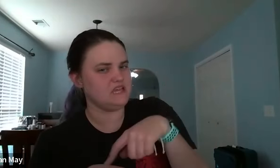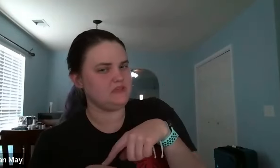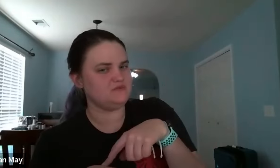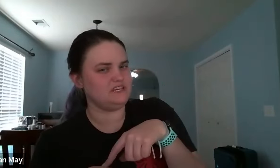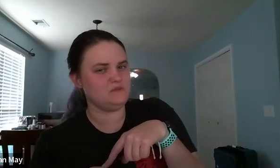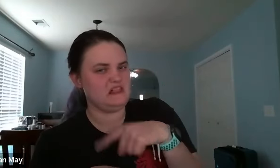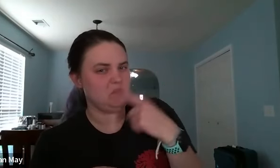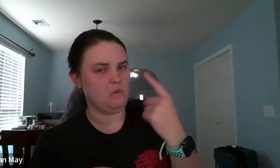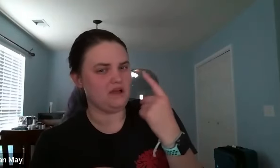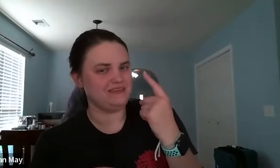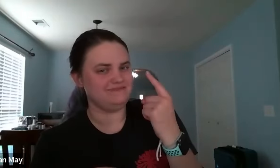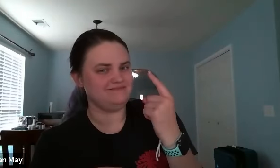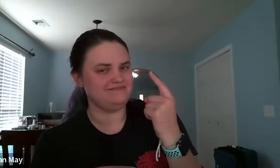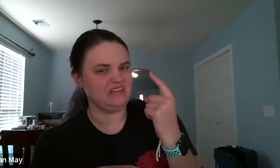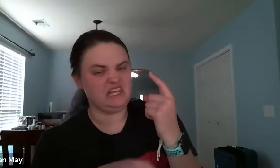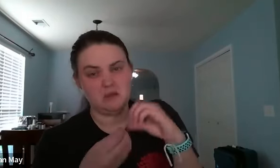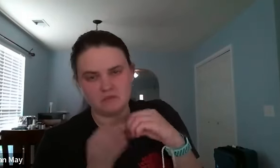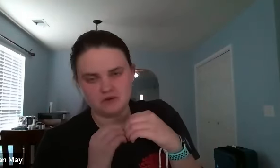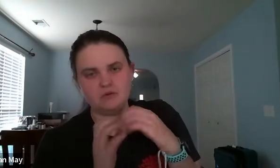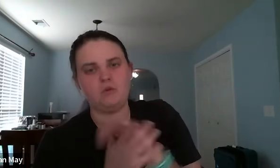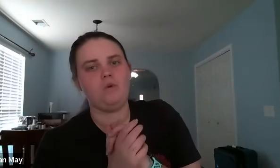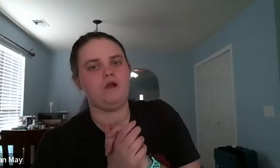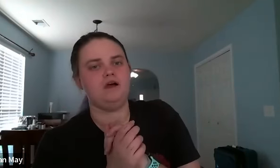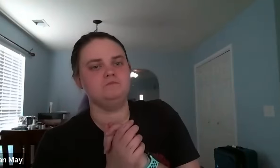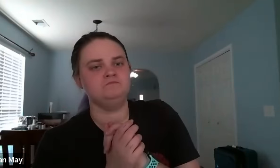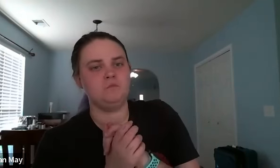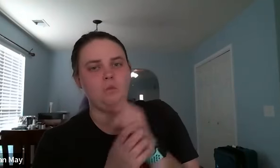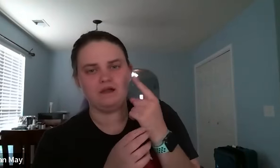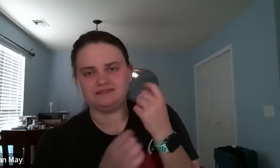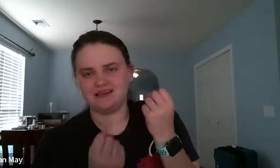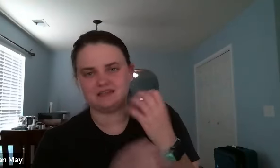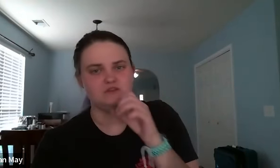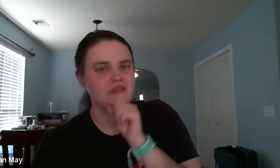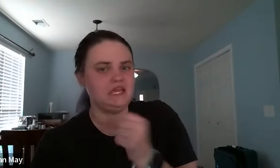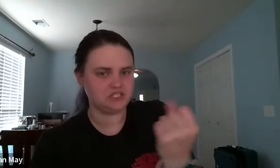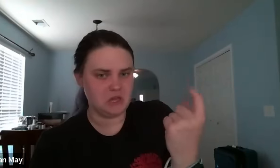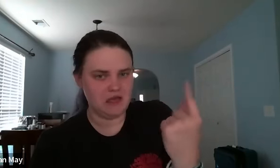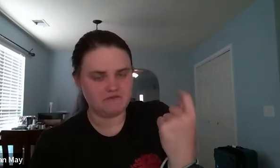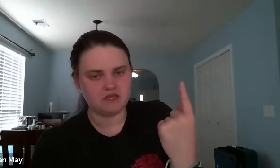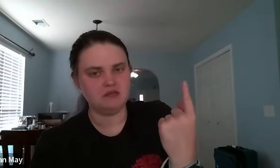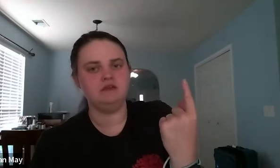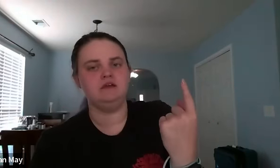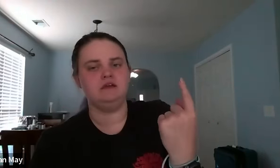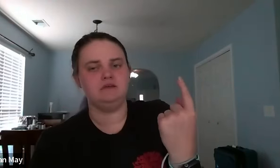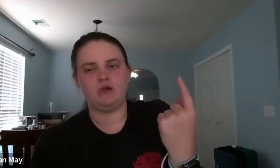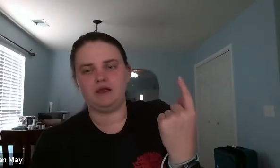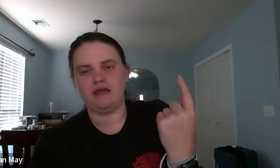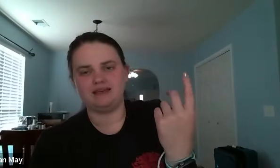time that's when it's only like one like number or one sign, so like age 11. Whereas